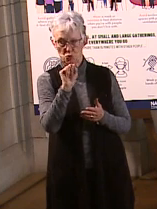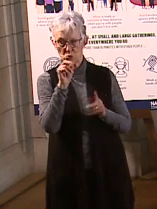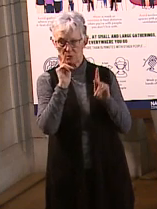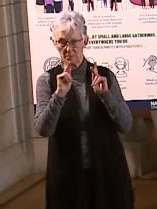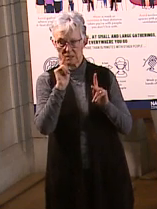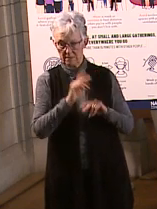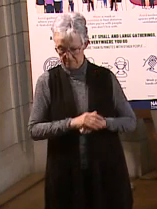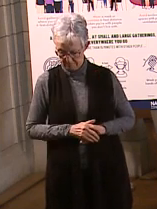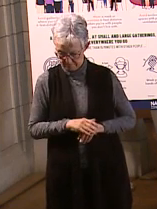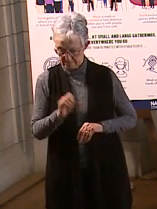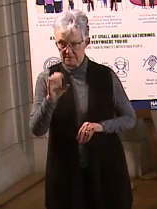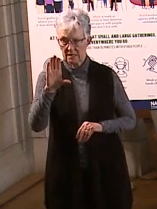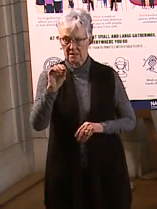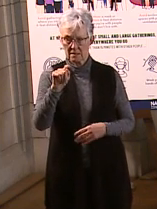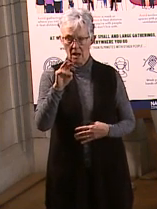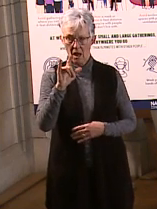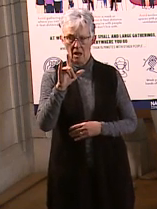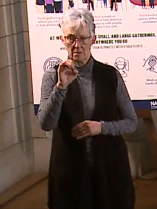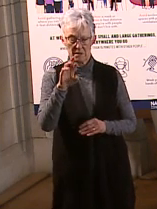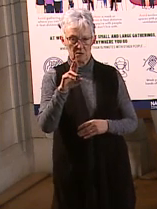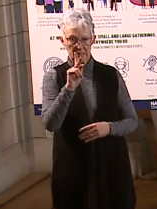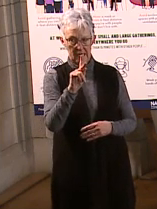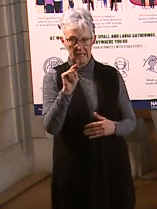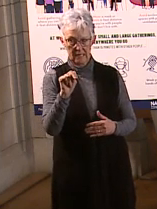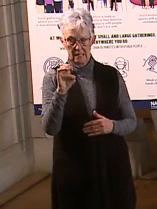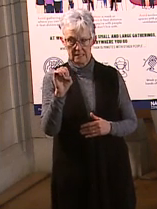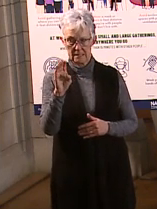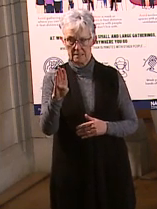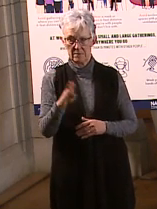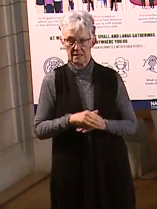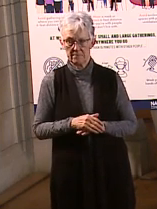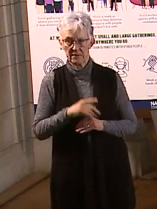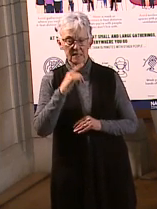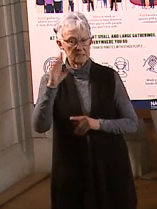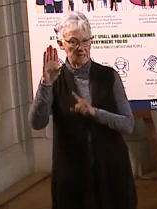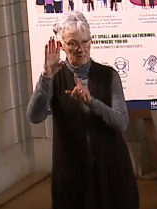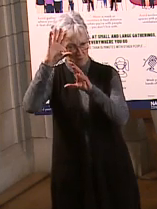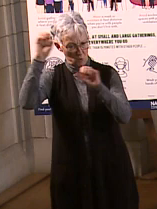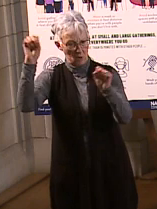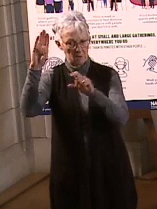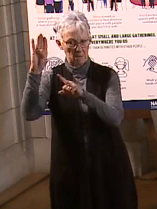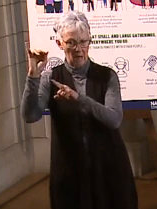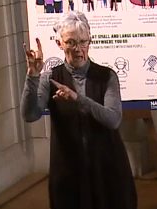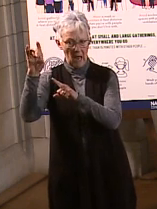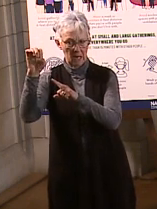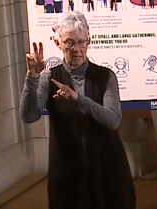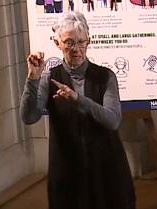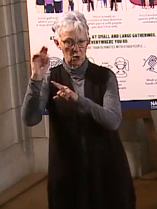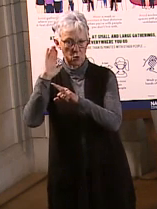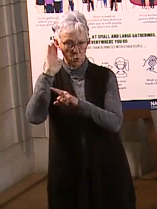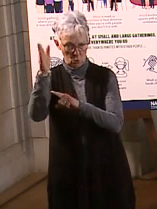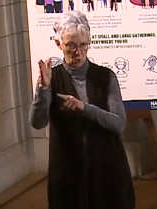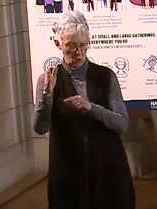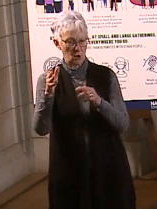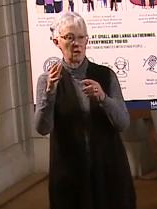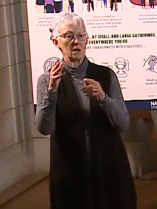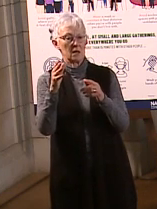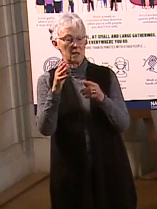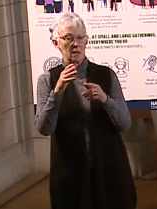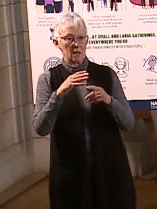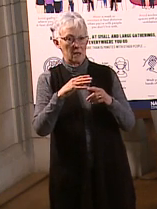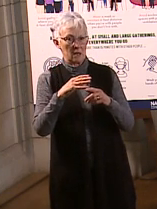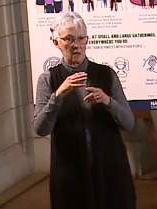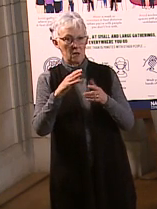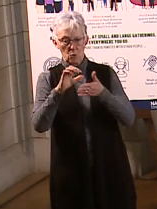Miller, KNEB, is asking, the Biden administration is apparently moving toward the removal of the hurdles to Medicaid